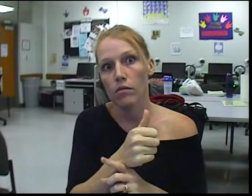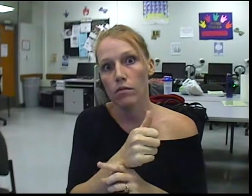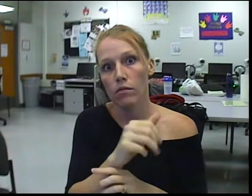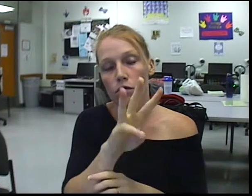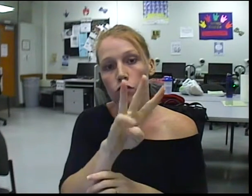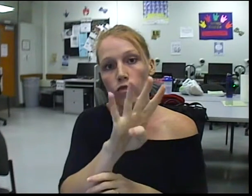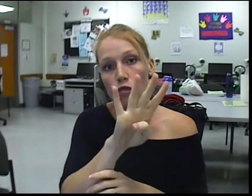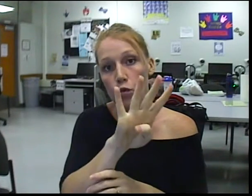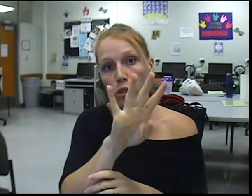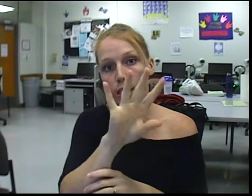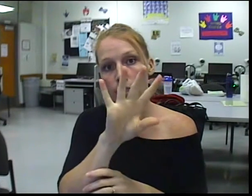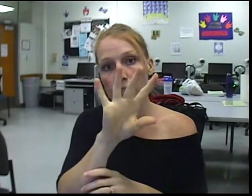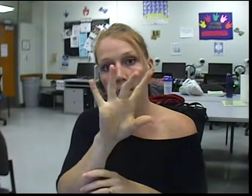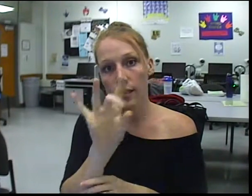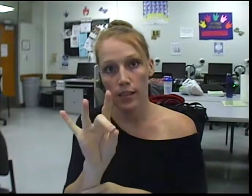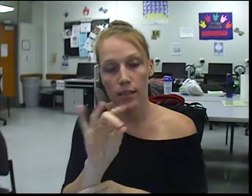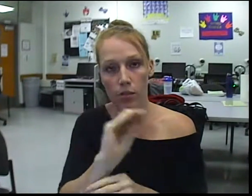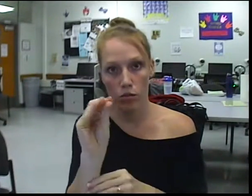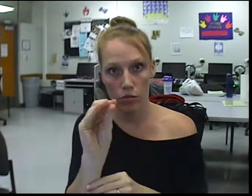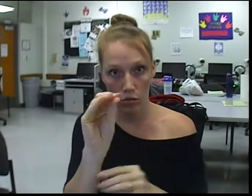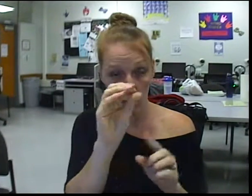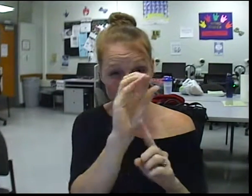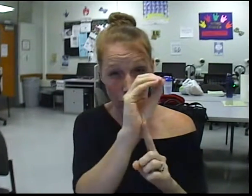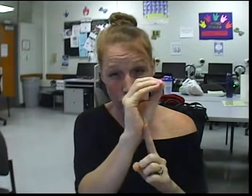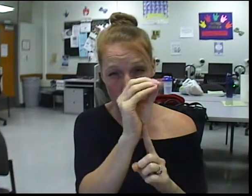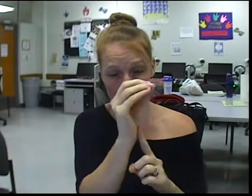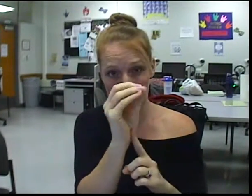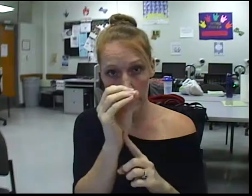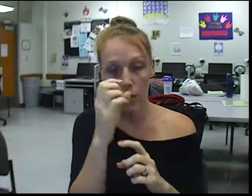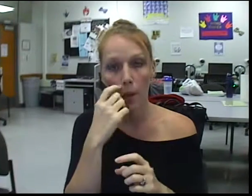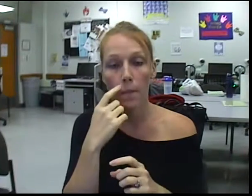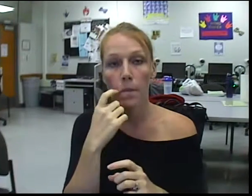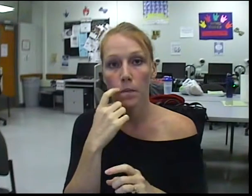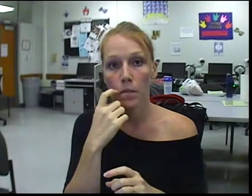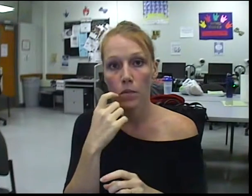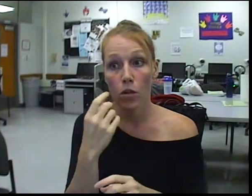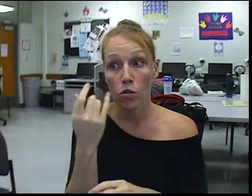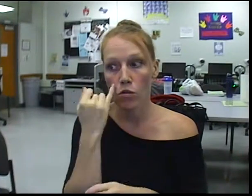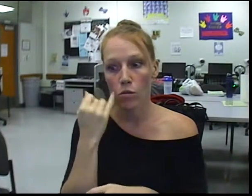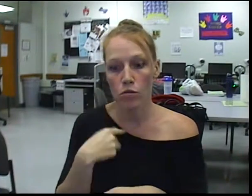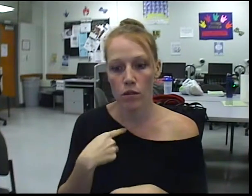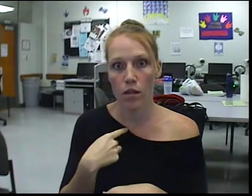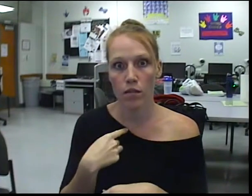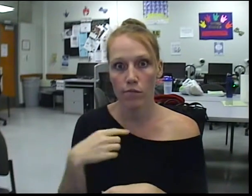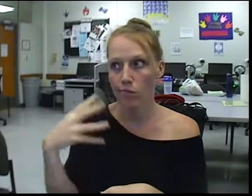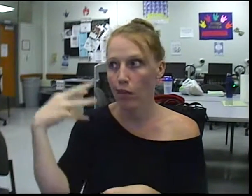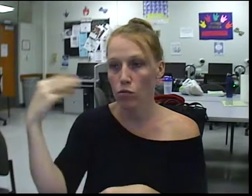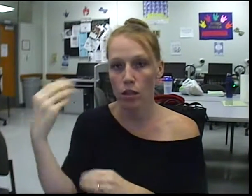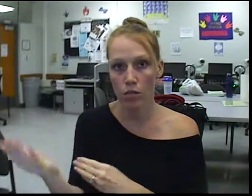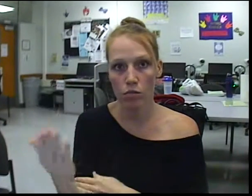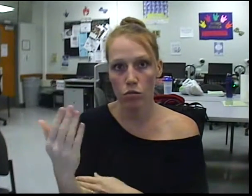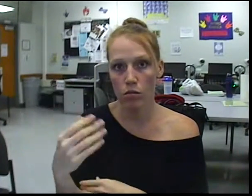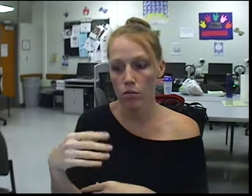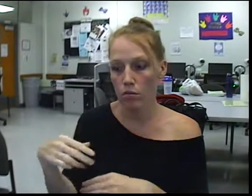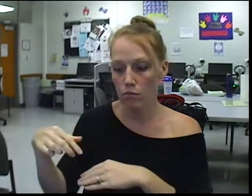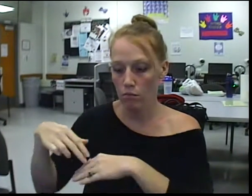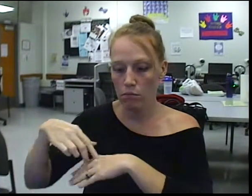the tulips this morning, I would have gotten my shoes wet or my toes or whatever. That's the dew